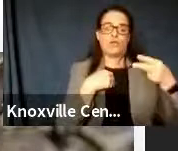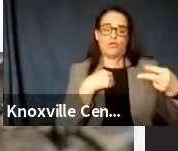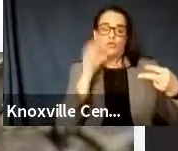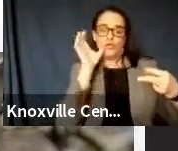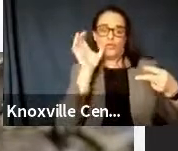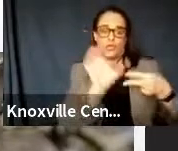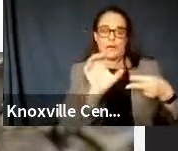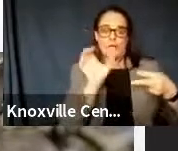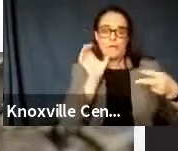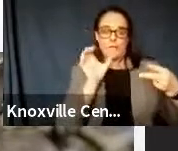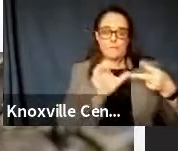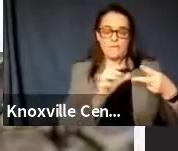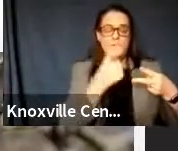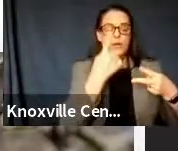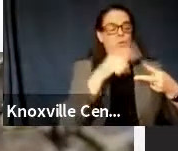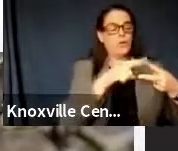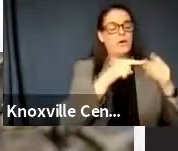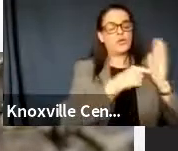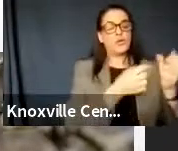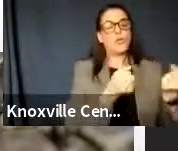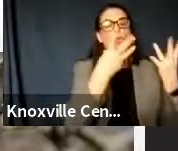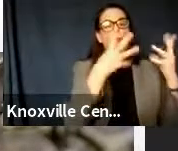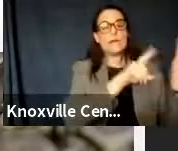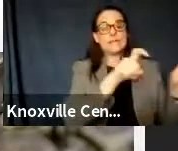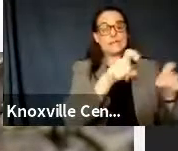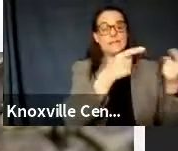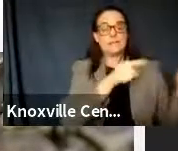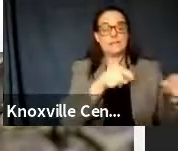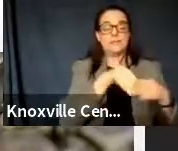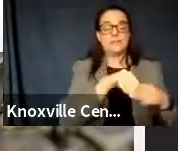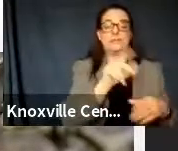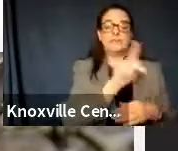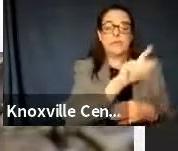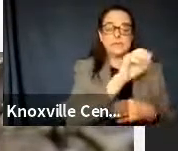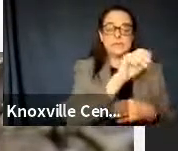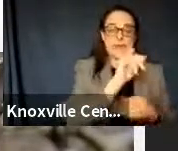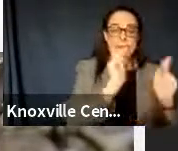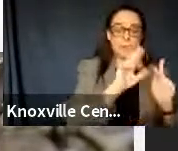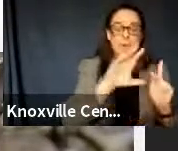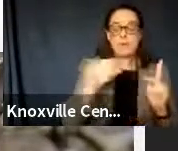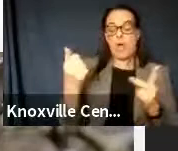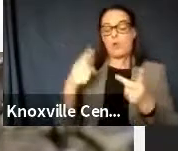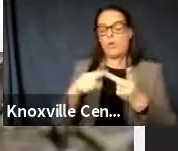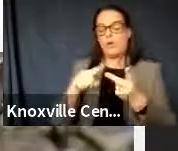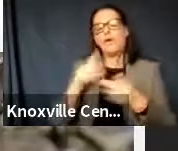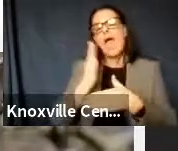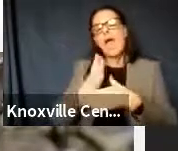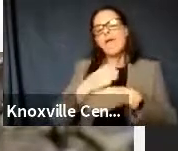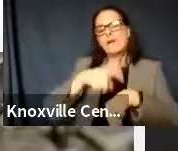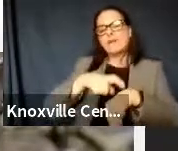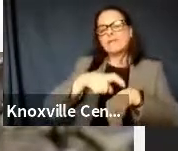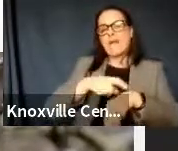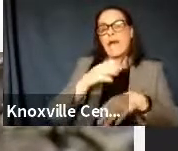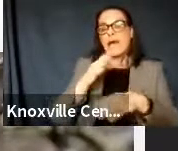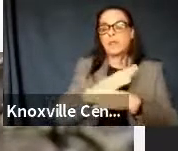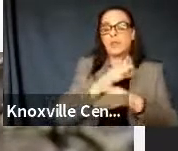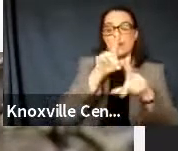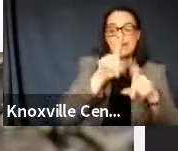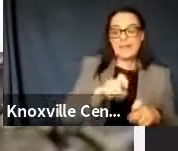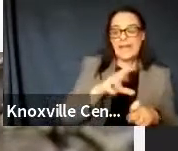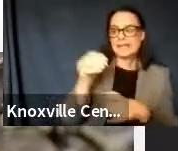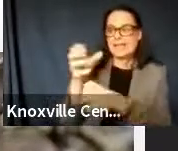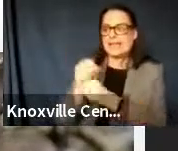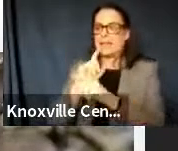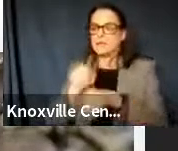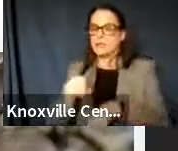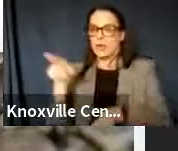graphs, one that shows a sample of tests conducted for Knox County residents, and another for average time between specimen collection and lab